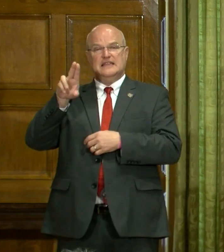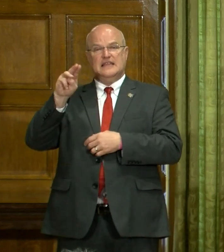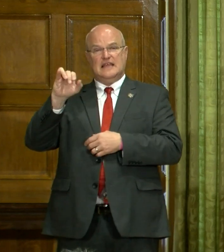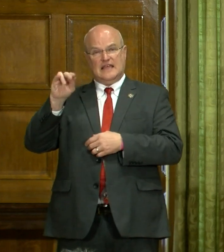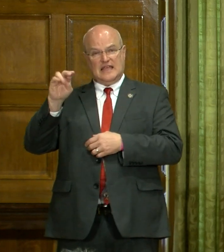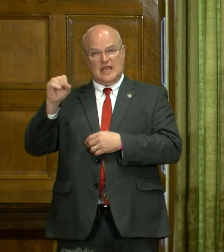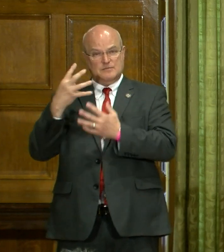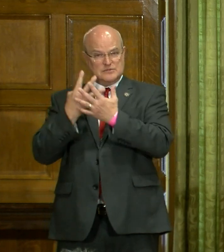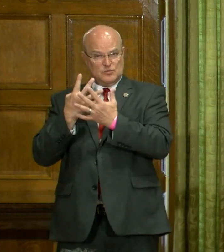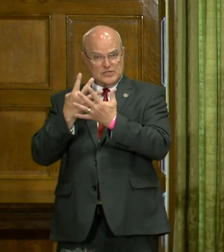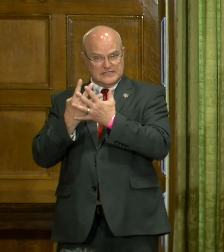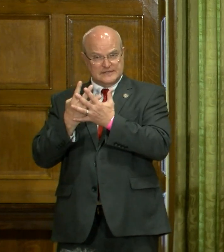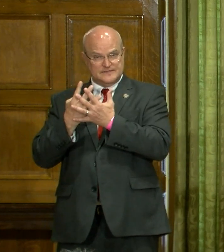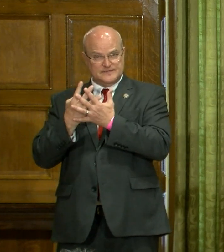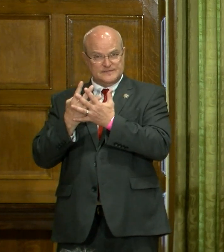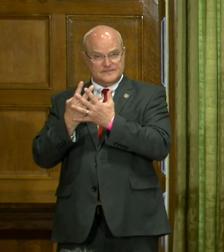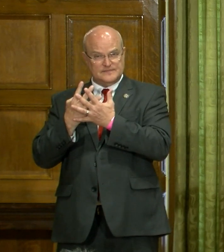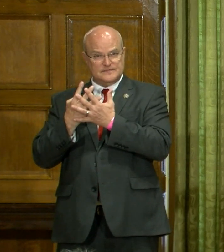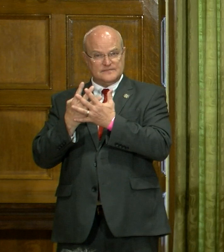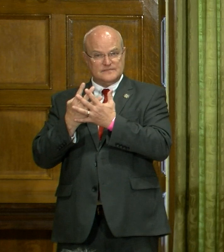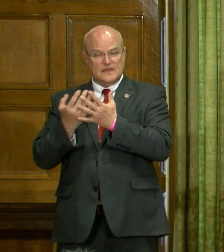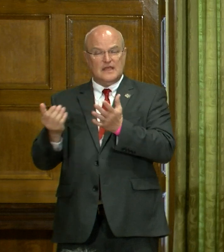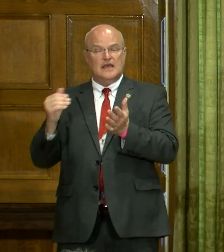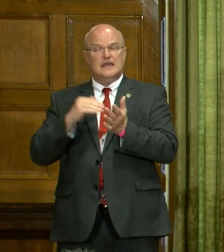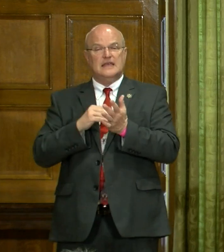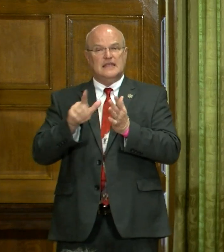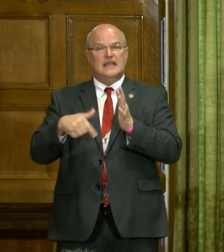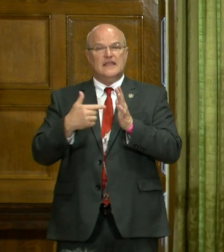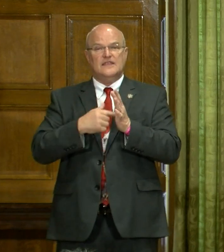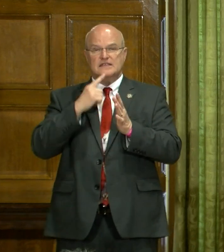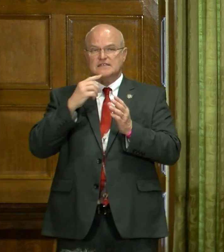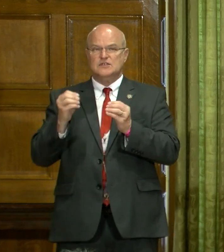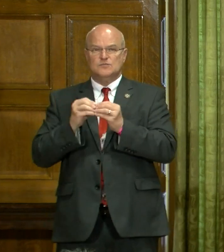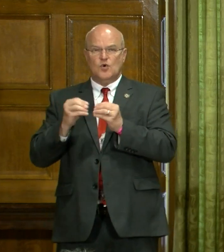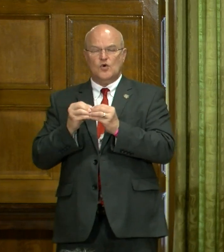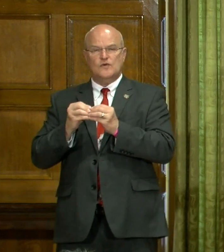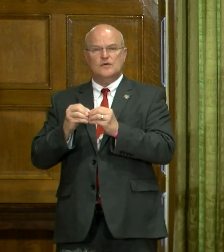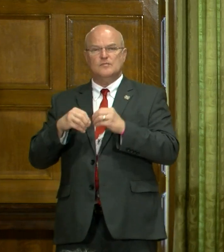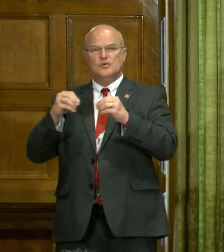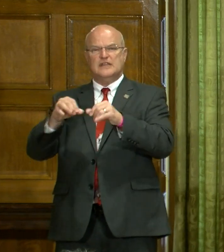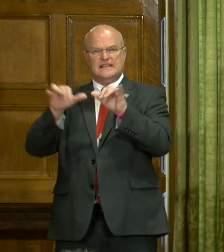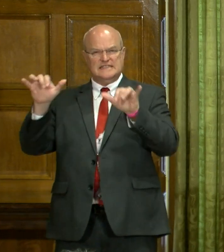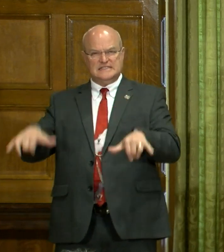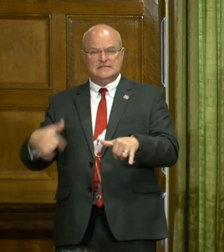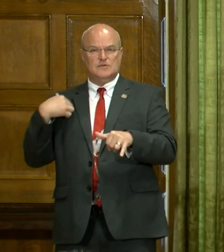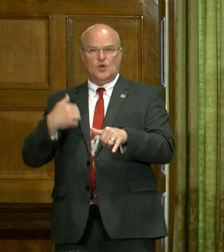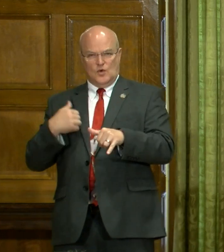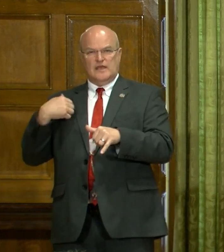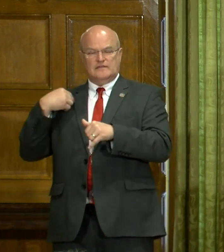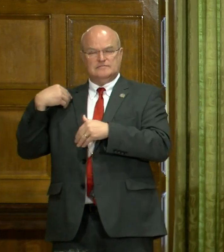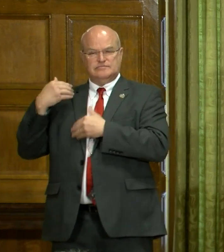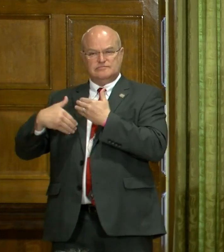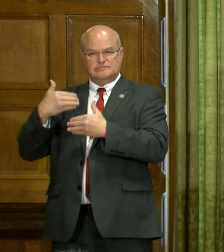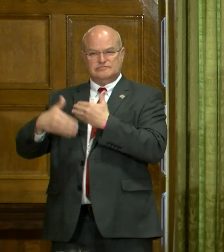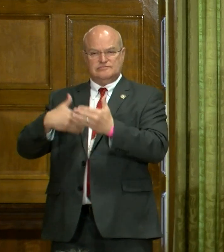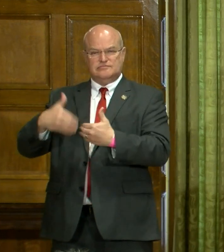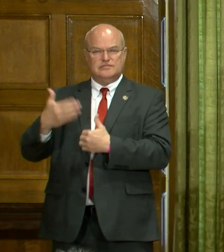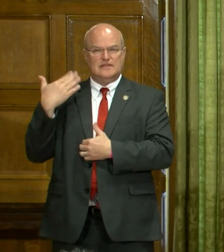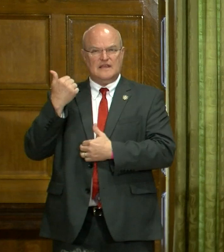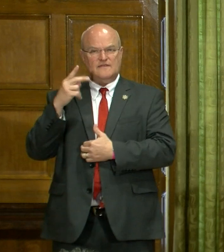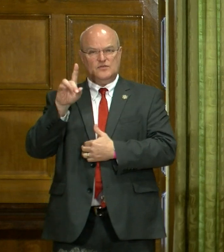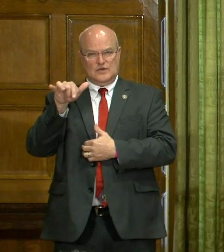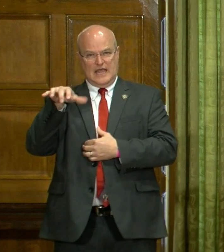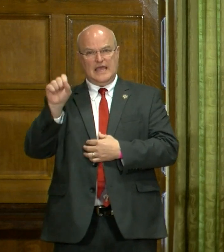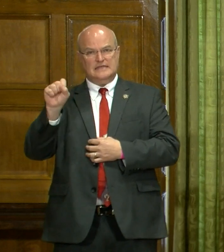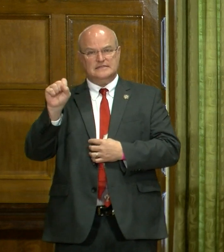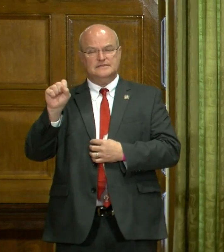Cummins Prison Unit. Again, this is just more of them being put into the system as we've indicated over the last couple